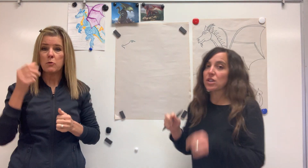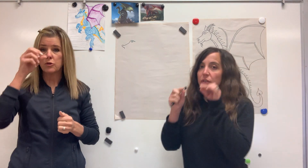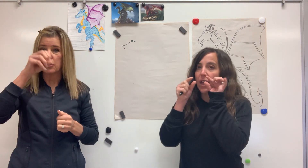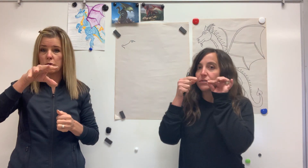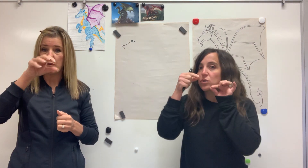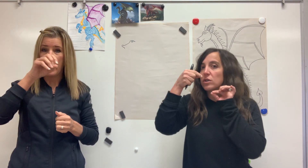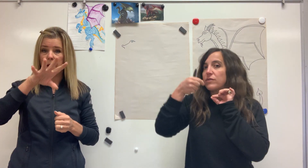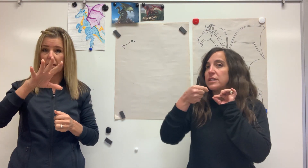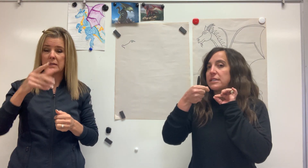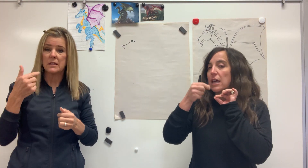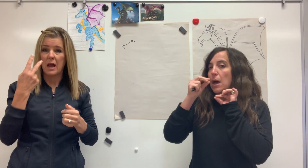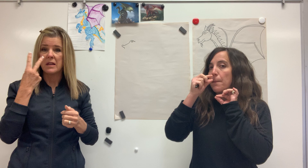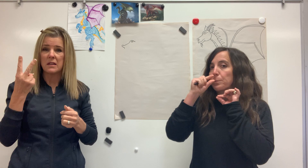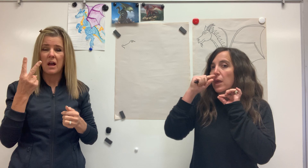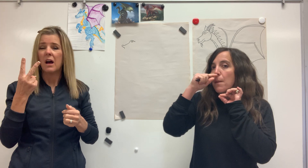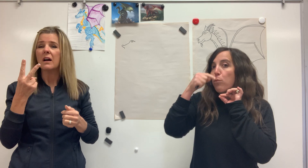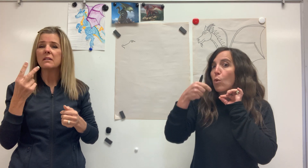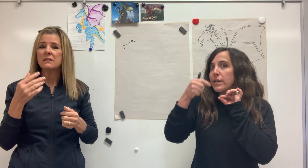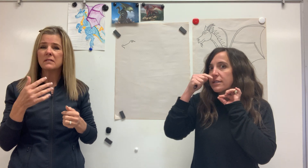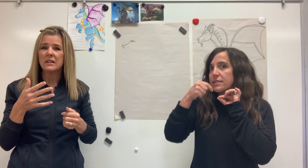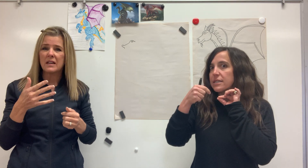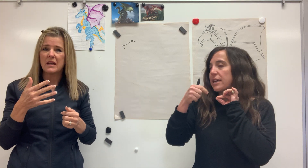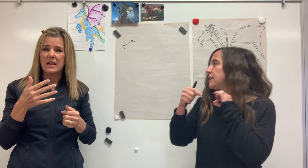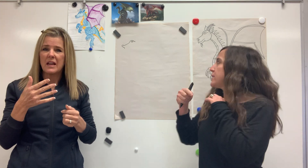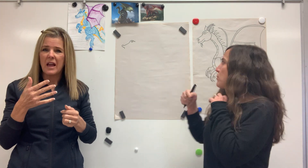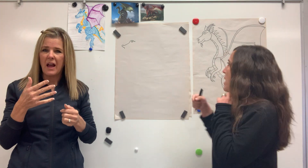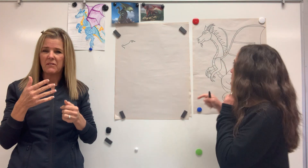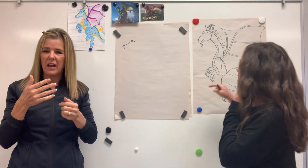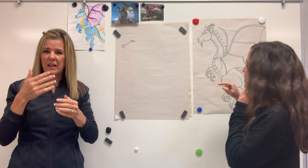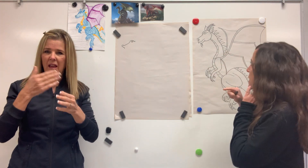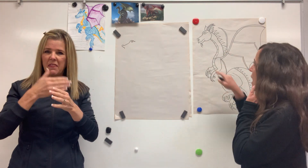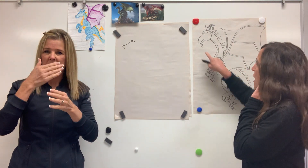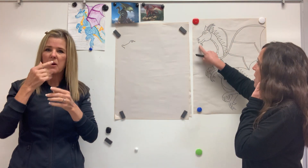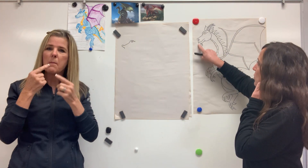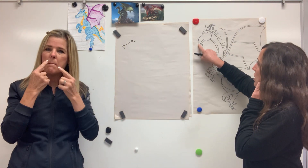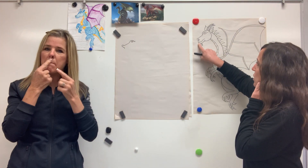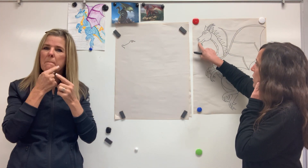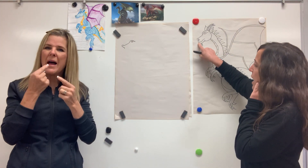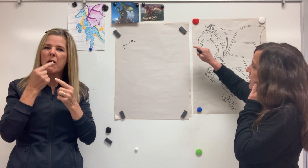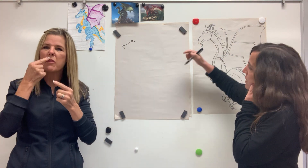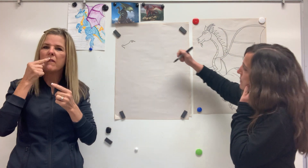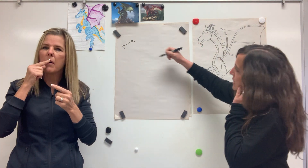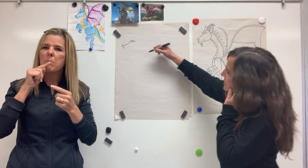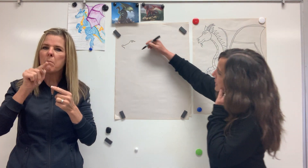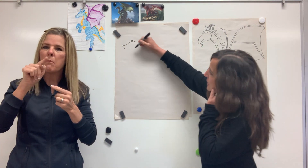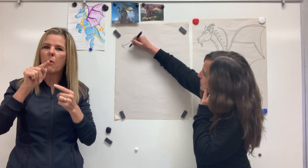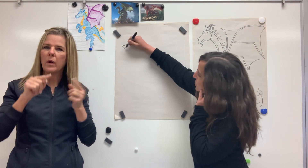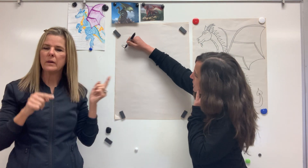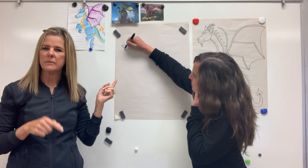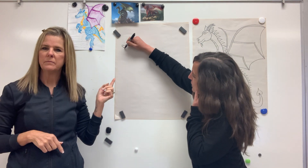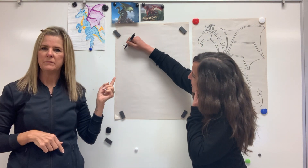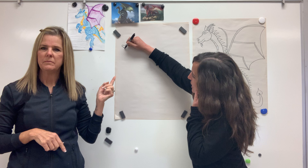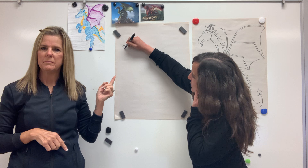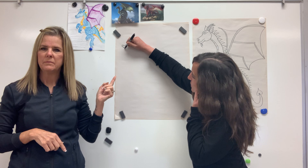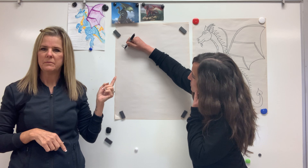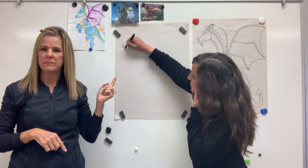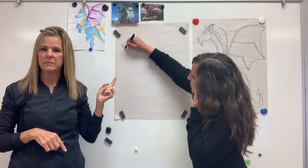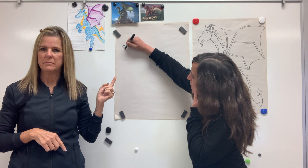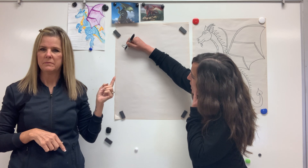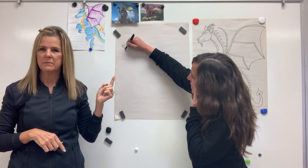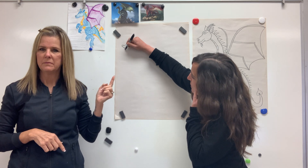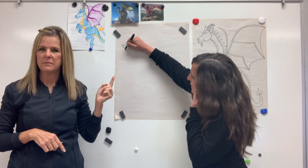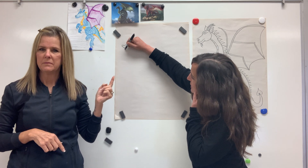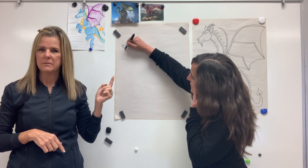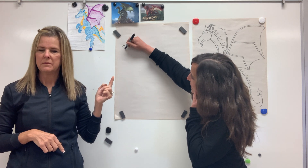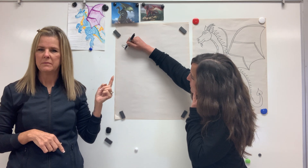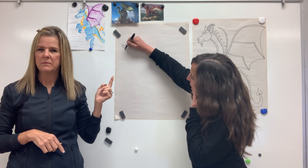dragons that I saw, they have sort of this point to the end of their mouth, and we're gonna go ahead and make a skinny little tip on the end. So I'm just